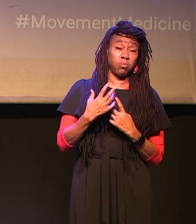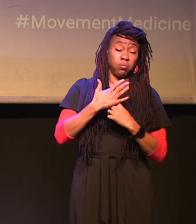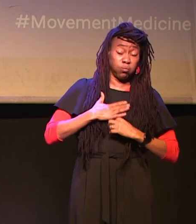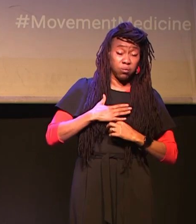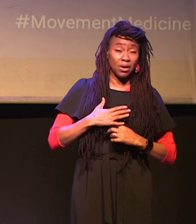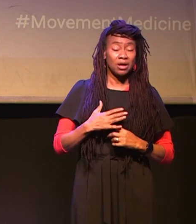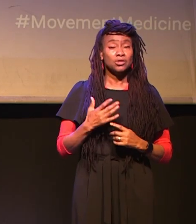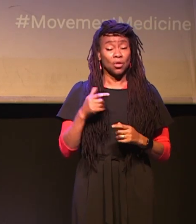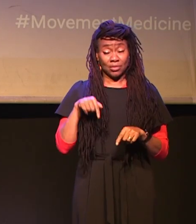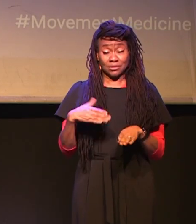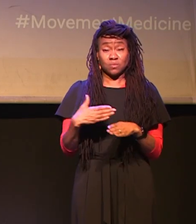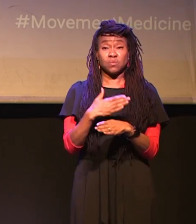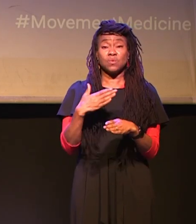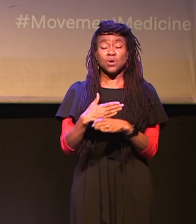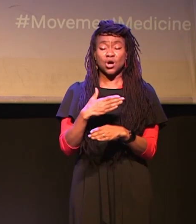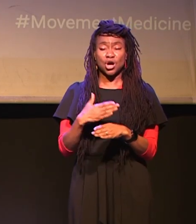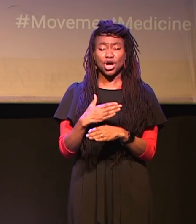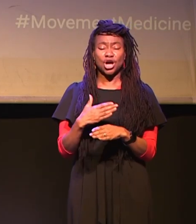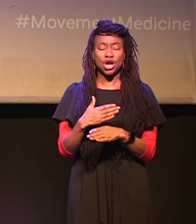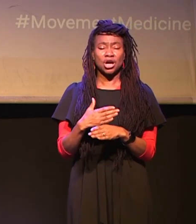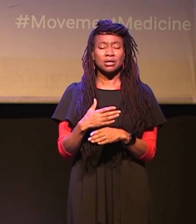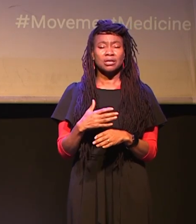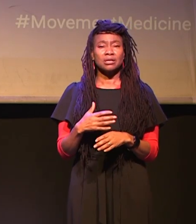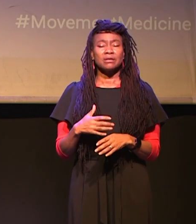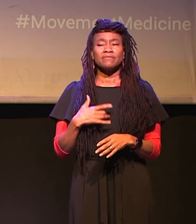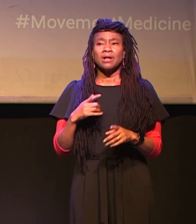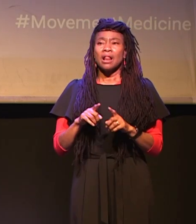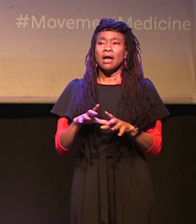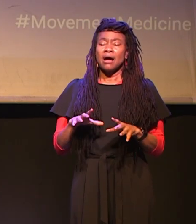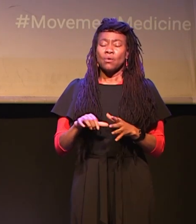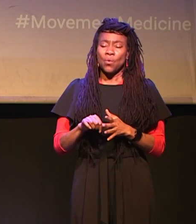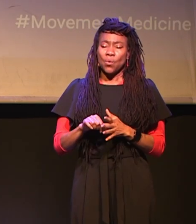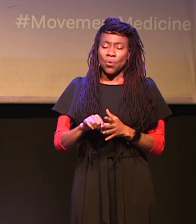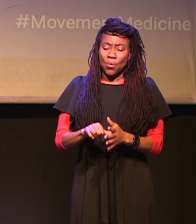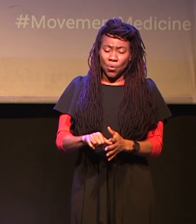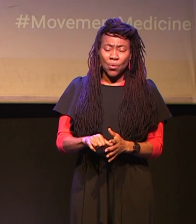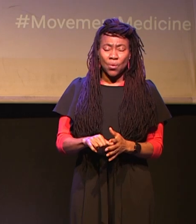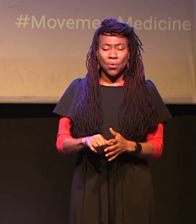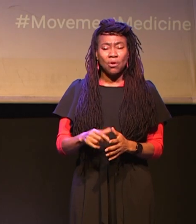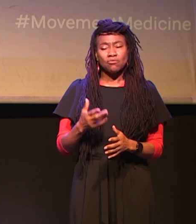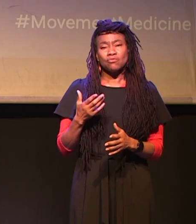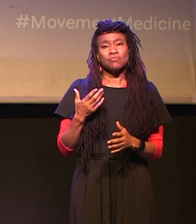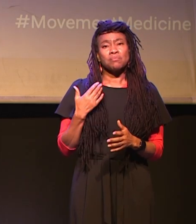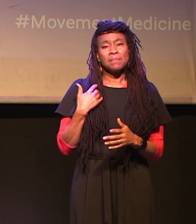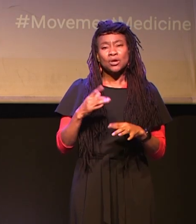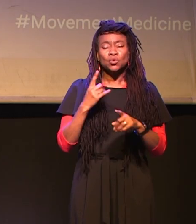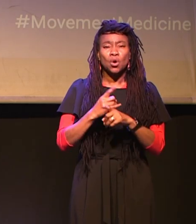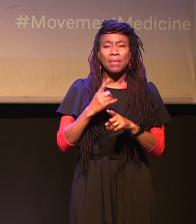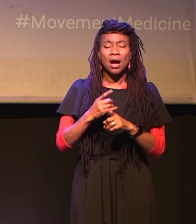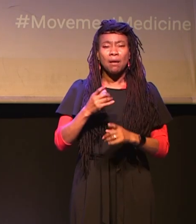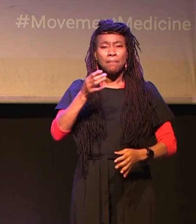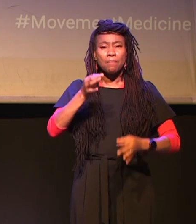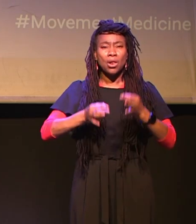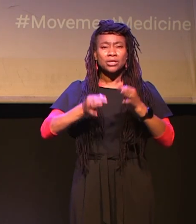work or being in this work feels like path, and increasingly I've been talking about politicized somatics as